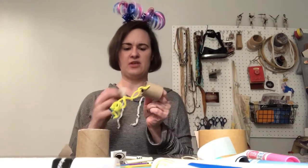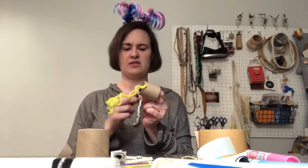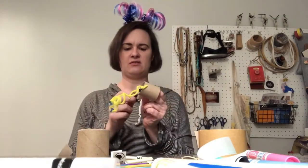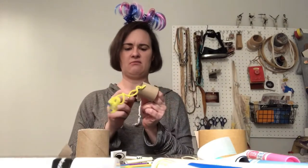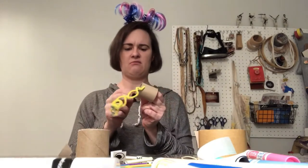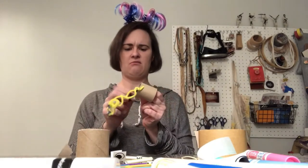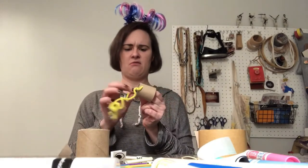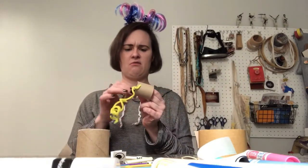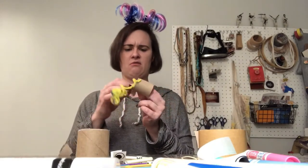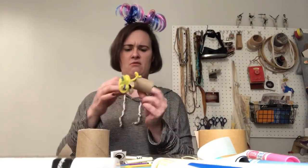this.